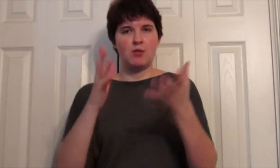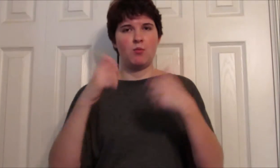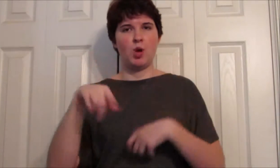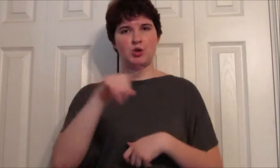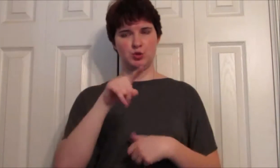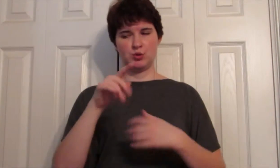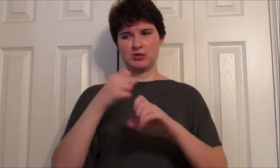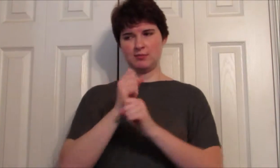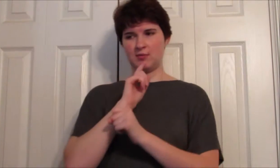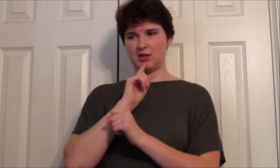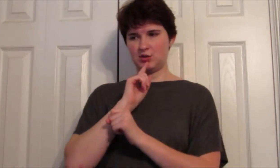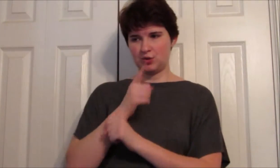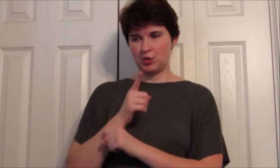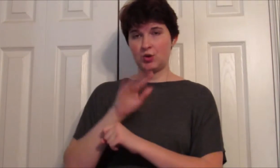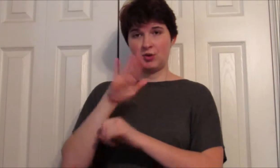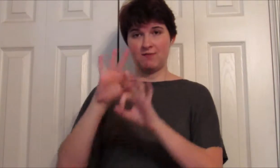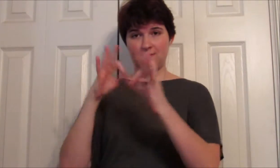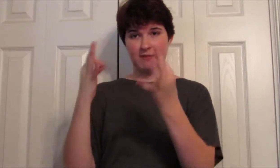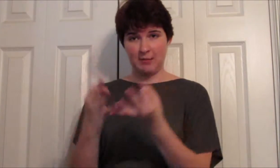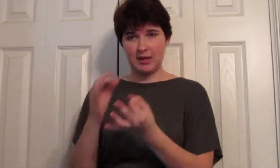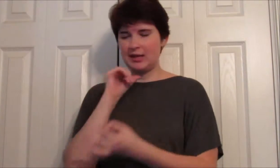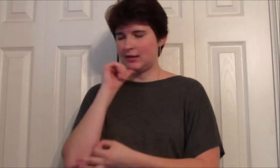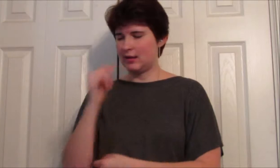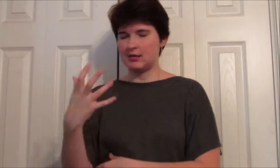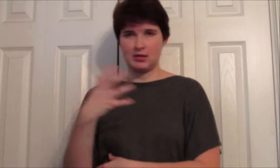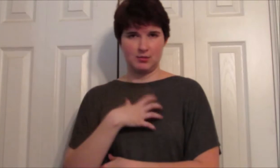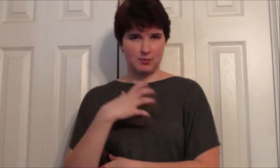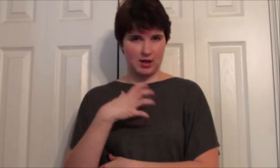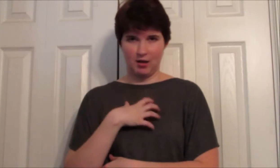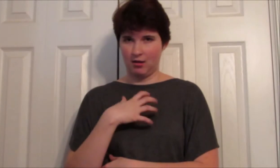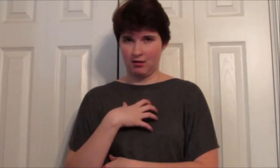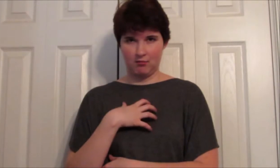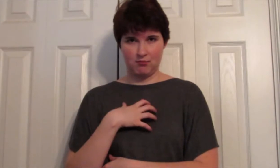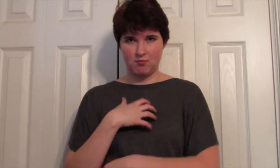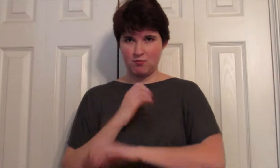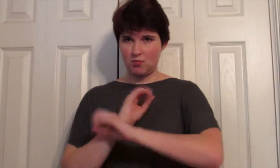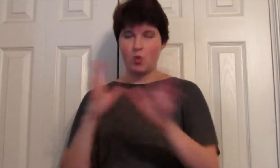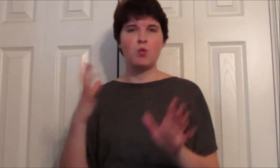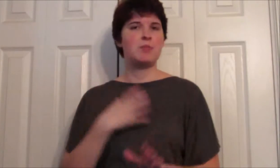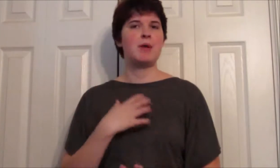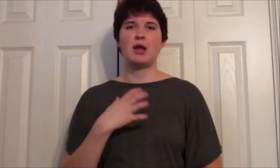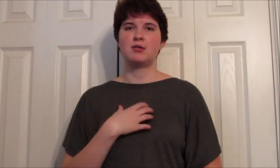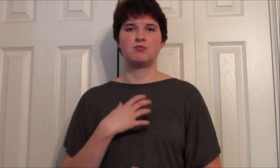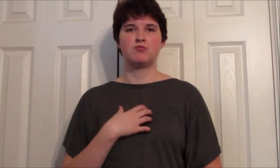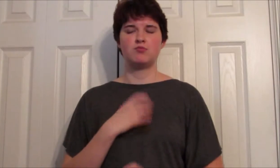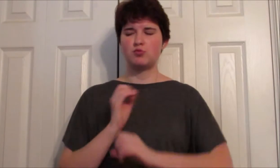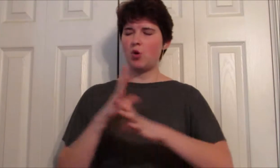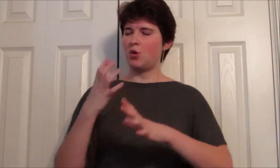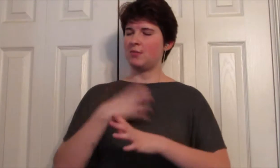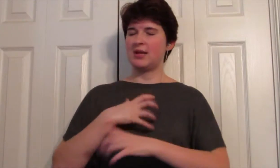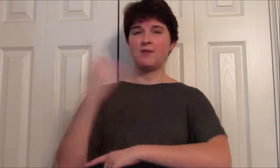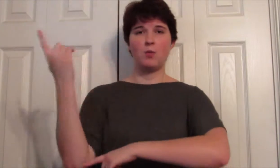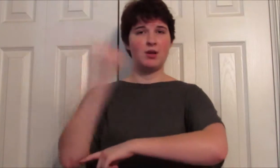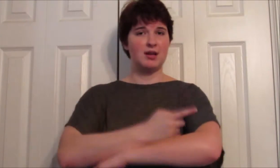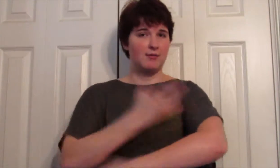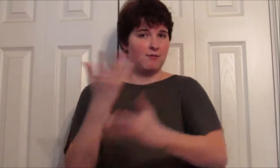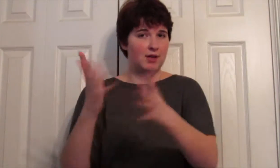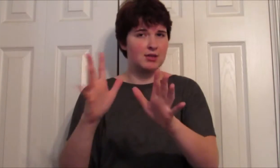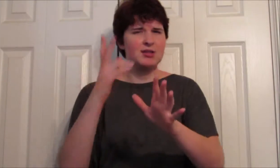to make it a no-complain day in your family. No complaining, one day. See how long you